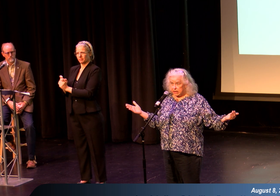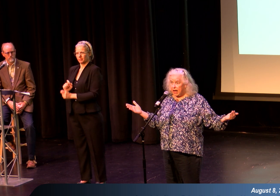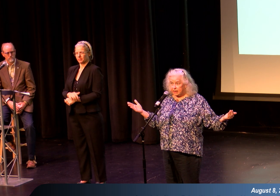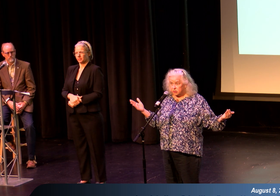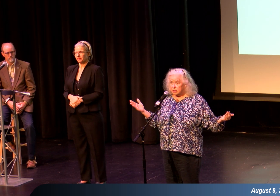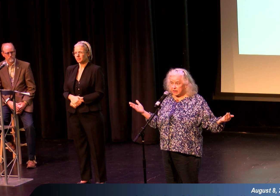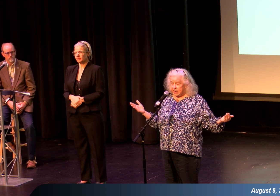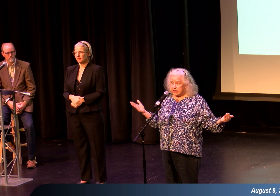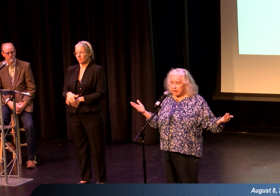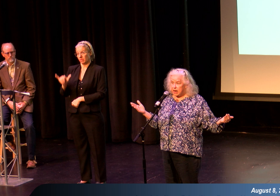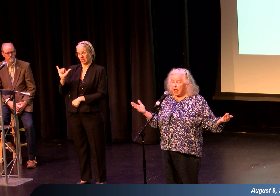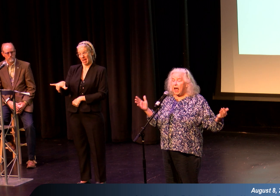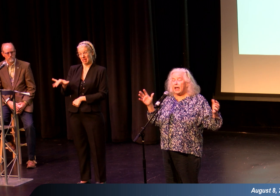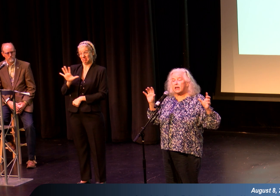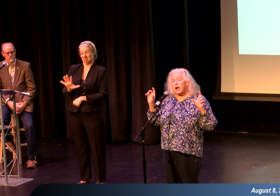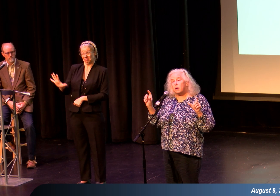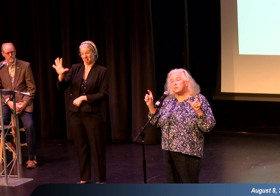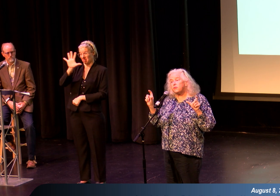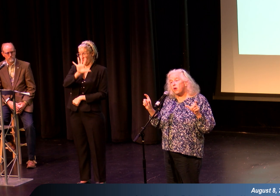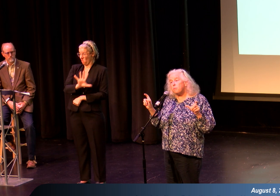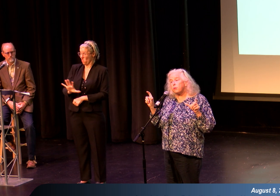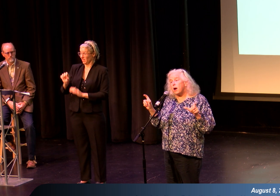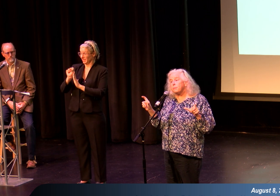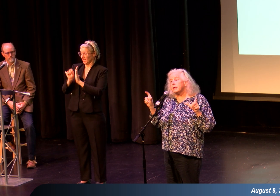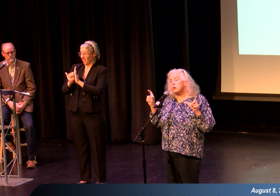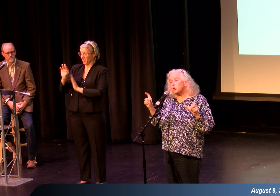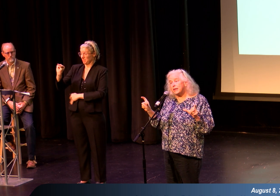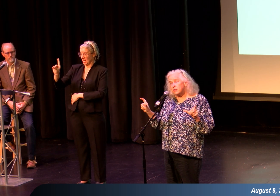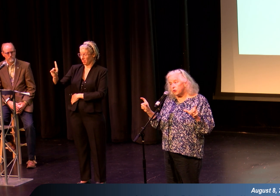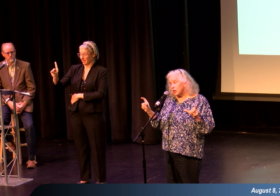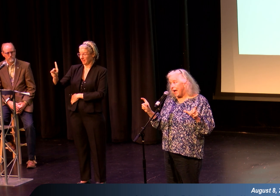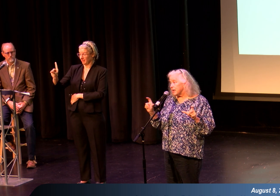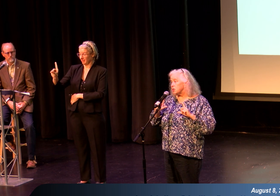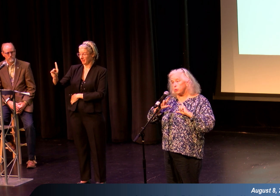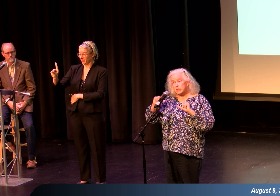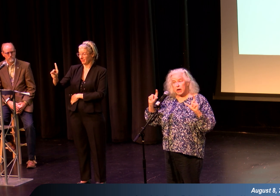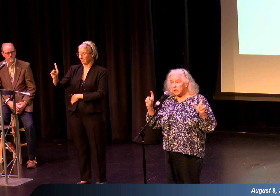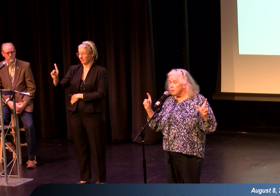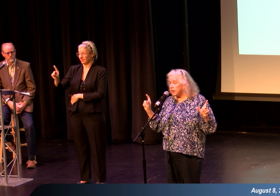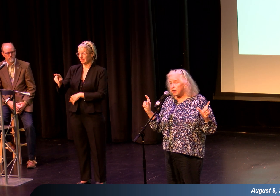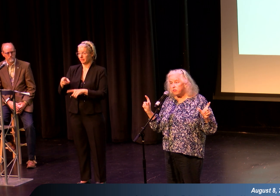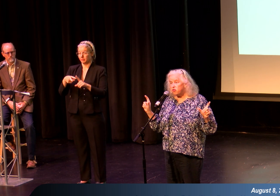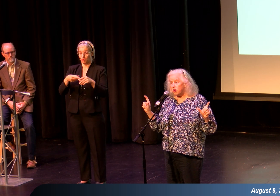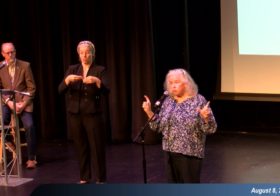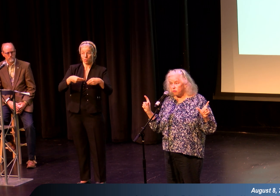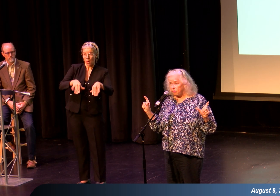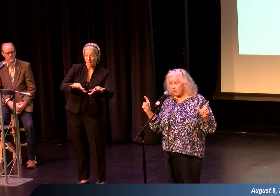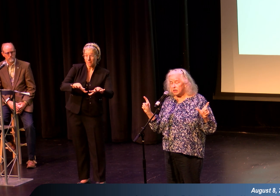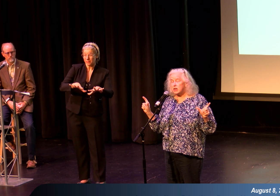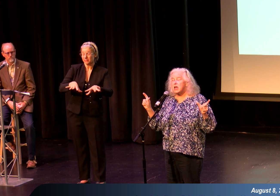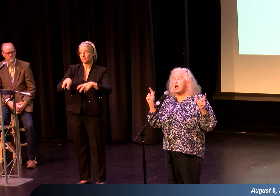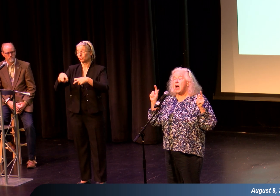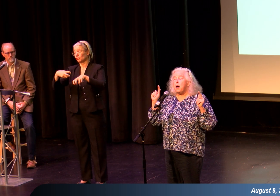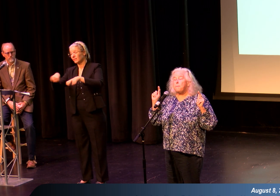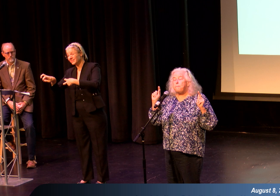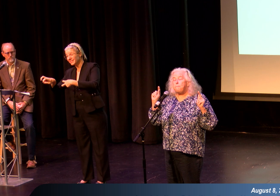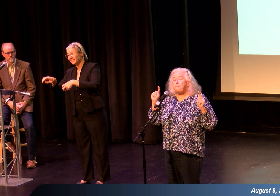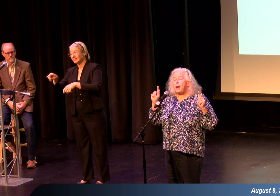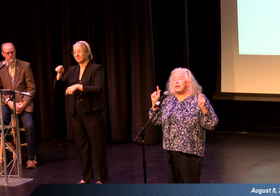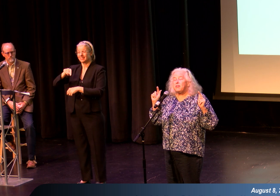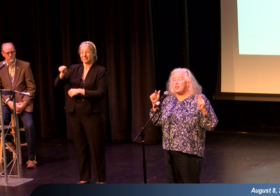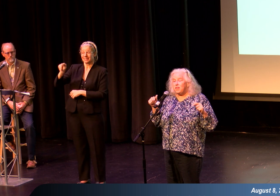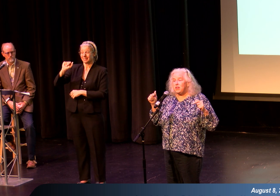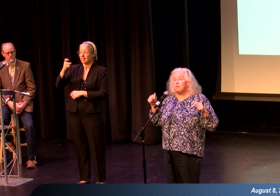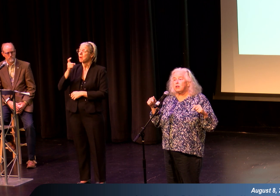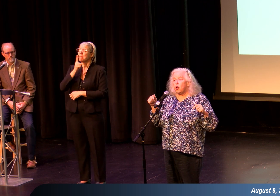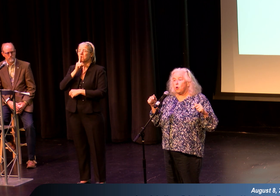the entire state. It comes from property transfer tax, so it's not coming out of the general fund.